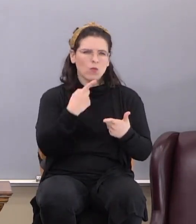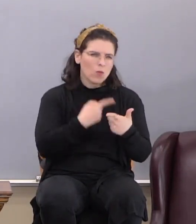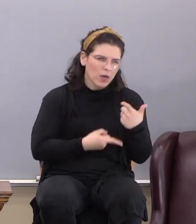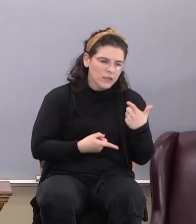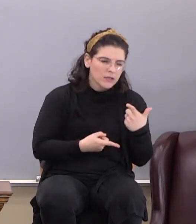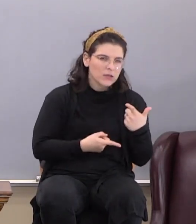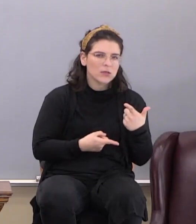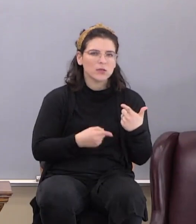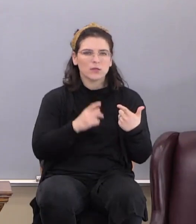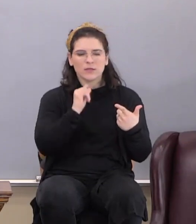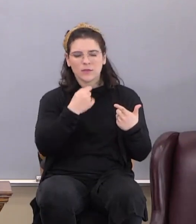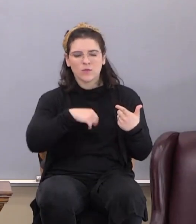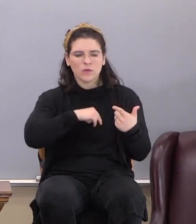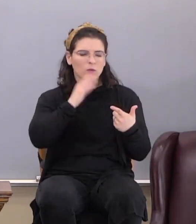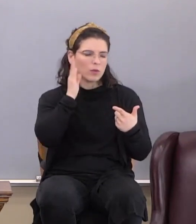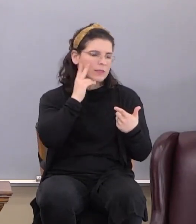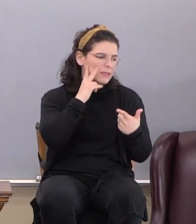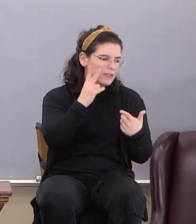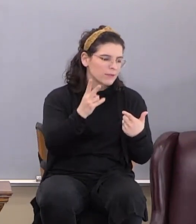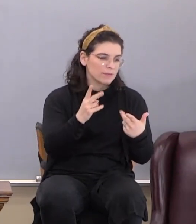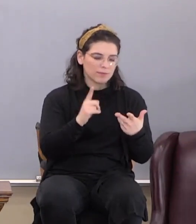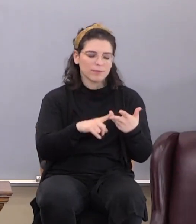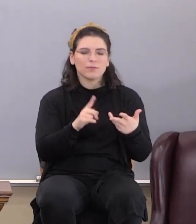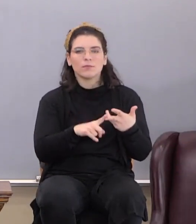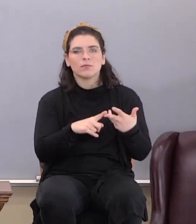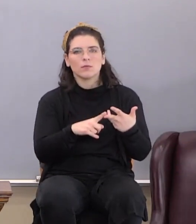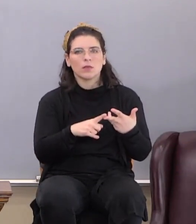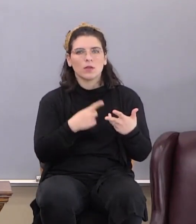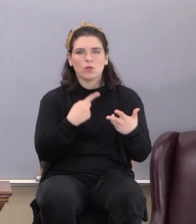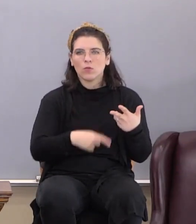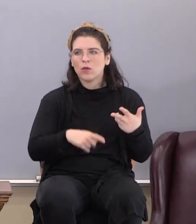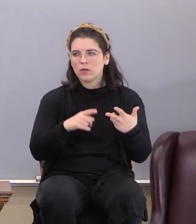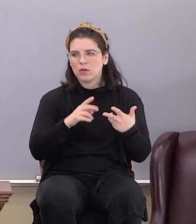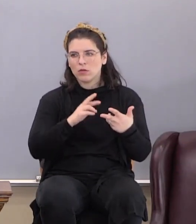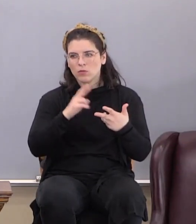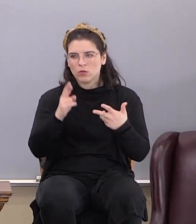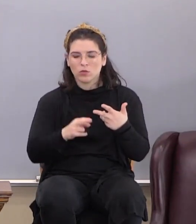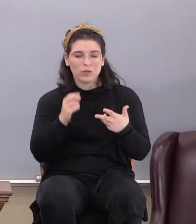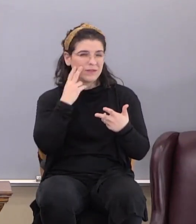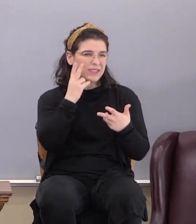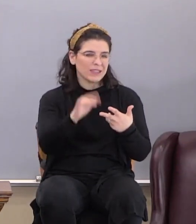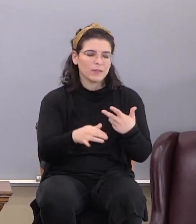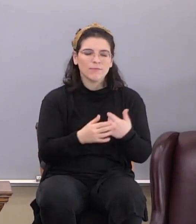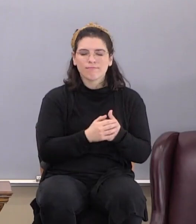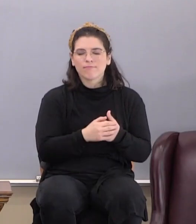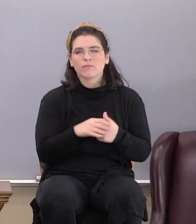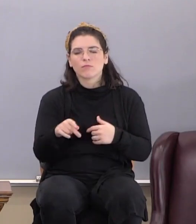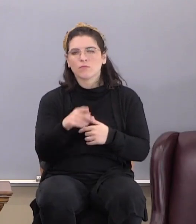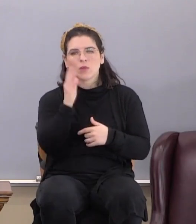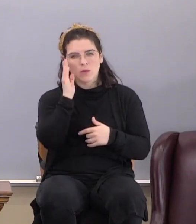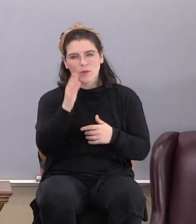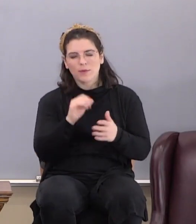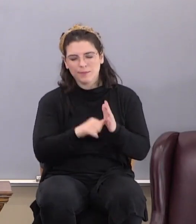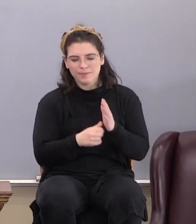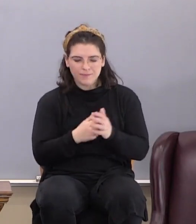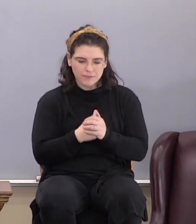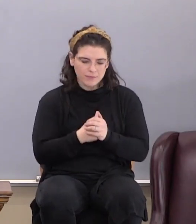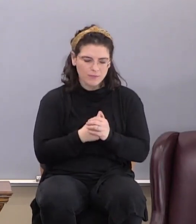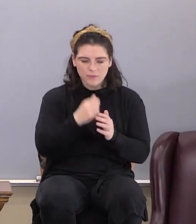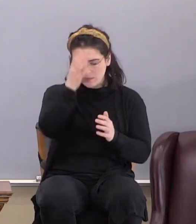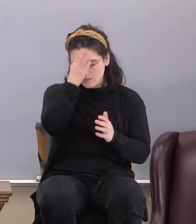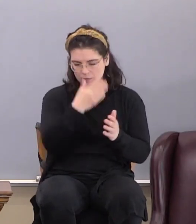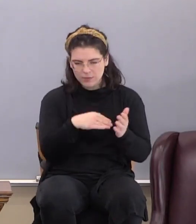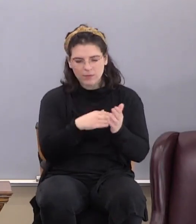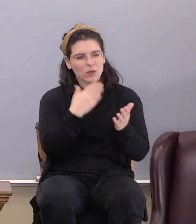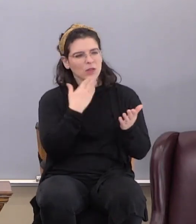What is it we're going to see? And what are the ramifications of seeing it? And that's what Paul's going to get at, all right? Father, again, we thank you for your